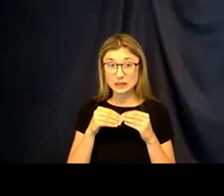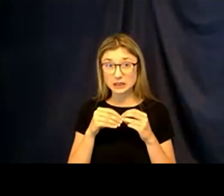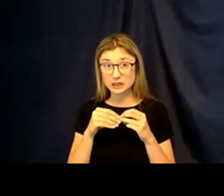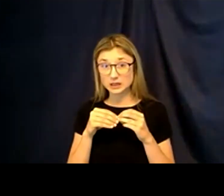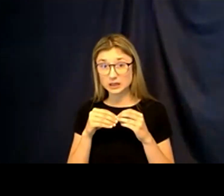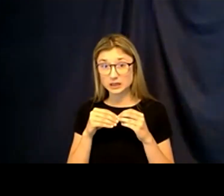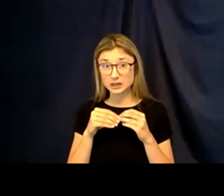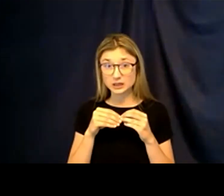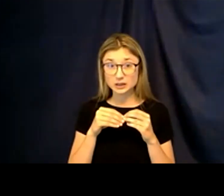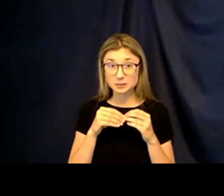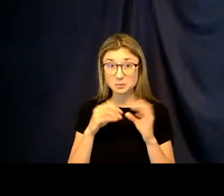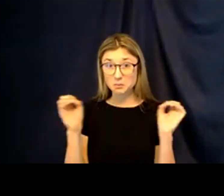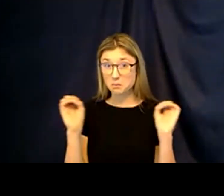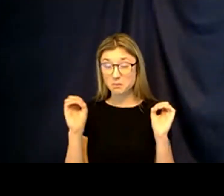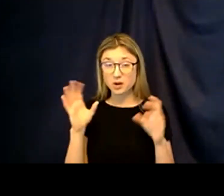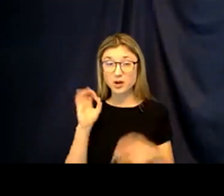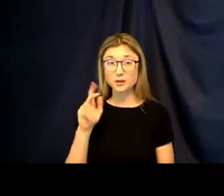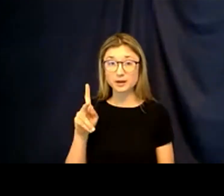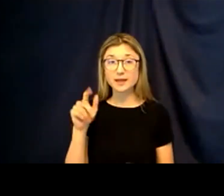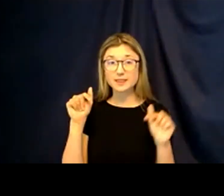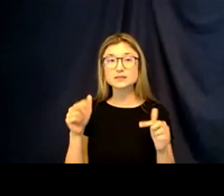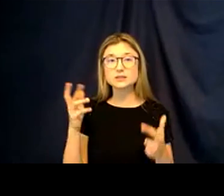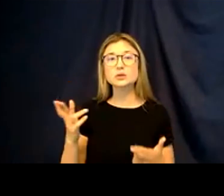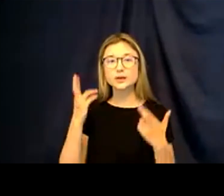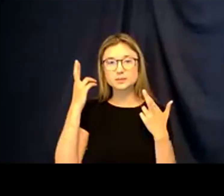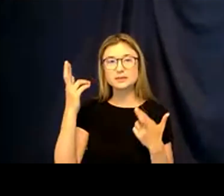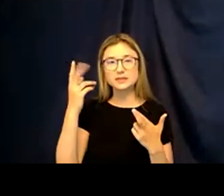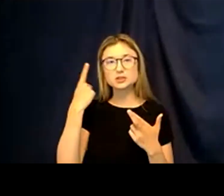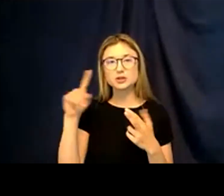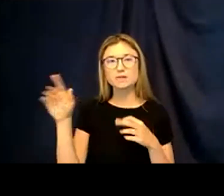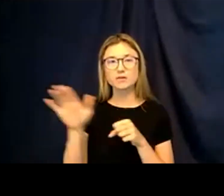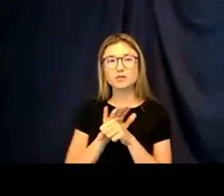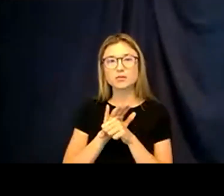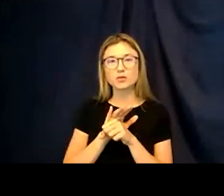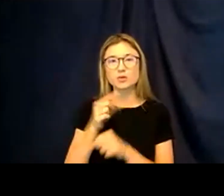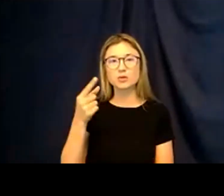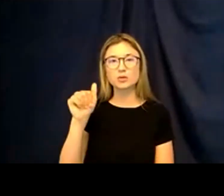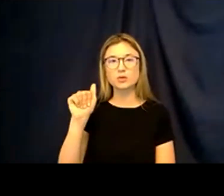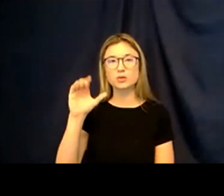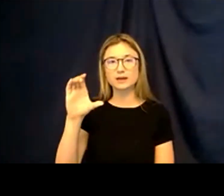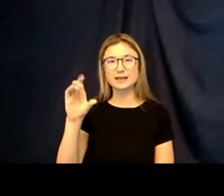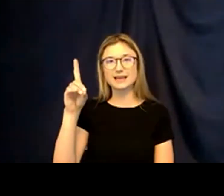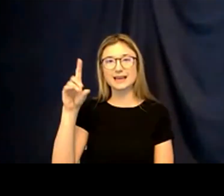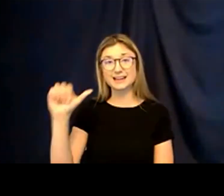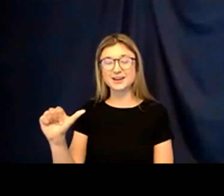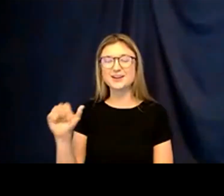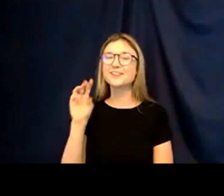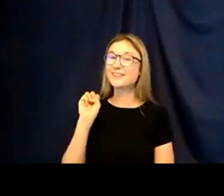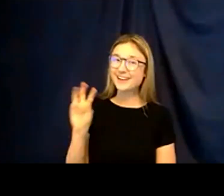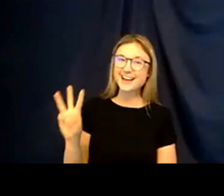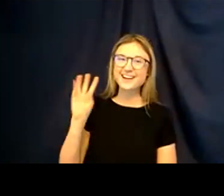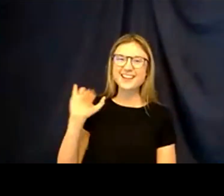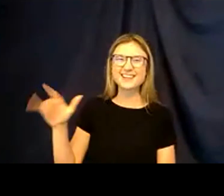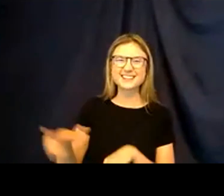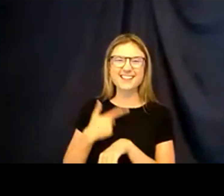No abstentions? Okay, so this is just a recommendation to the full GACDA. Boy, that took a lot of work. That was